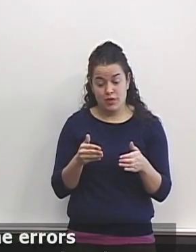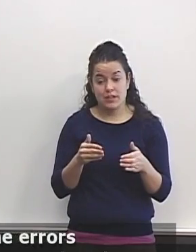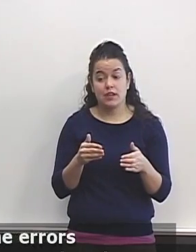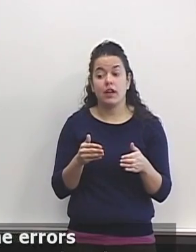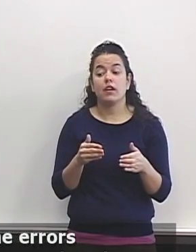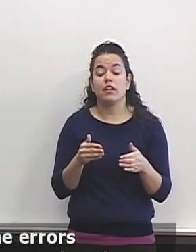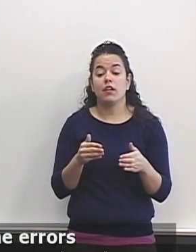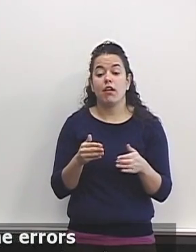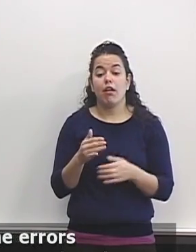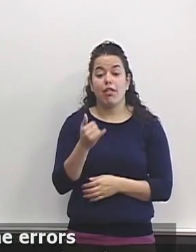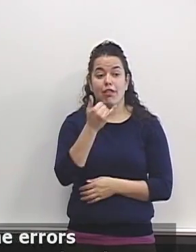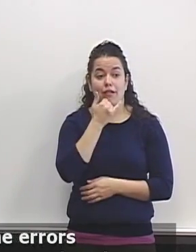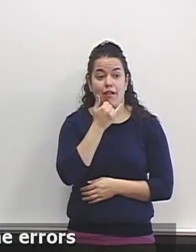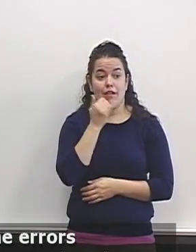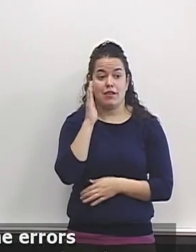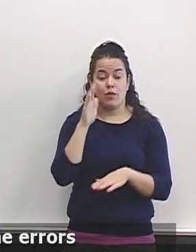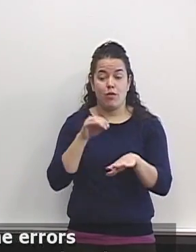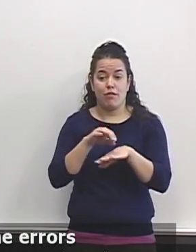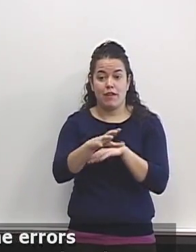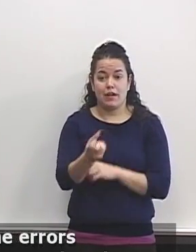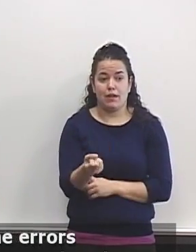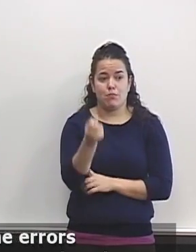errors that affect comprehension.